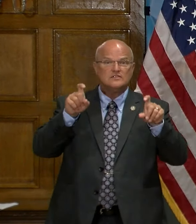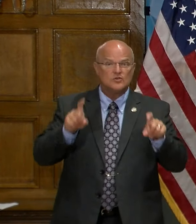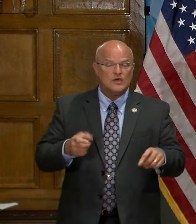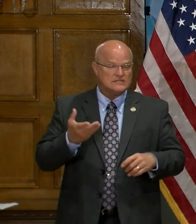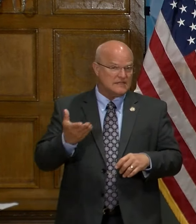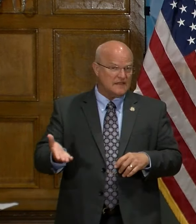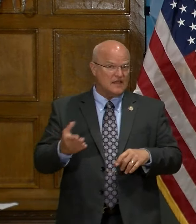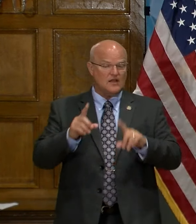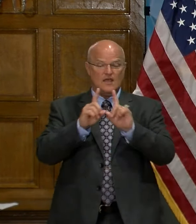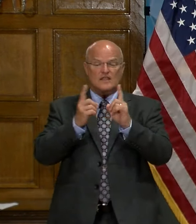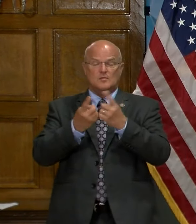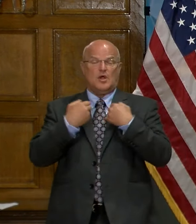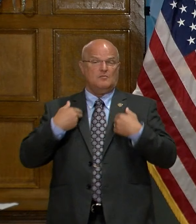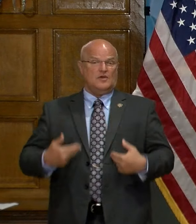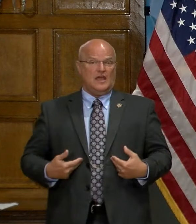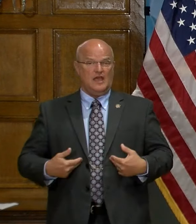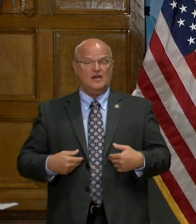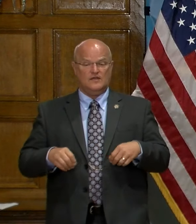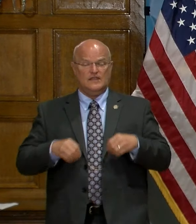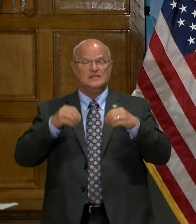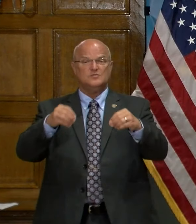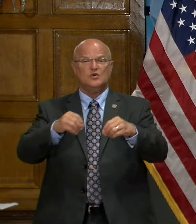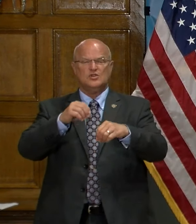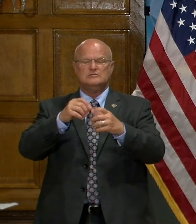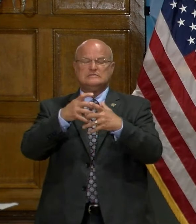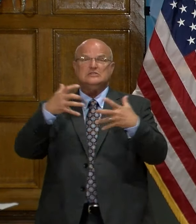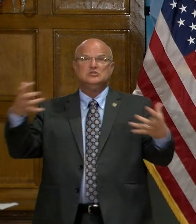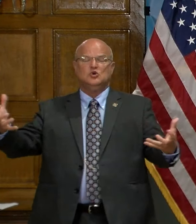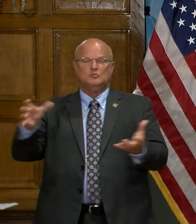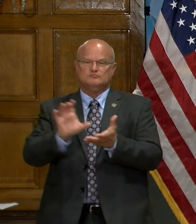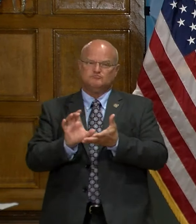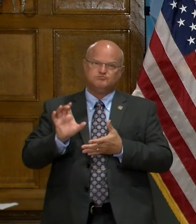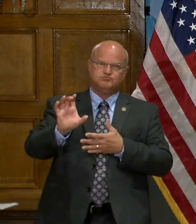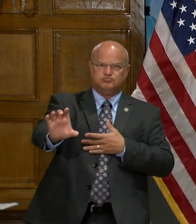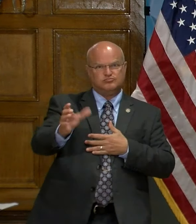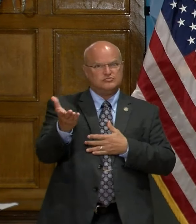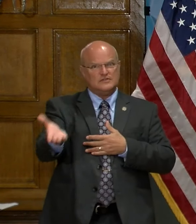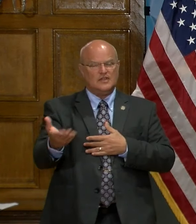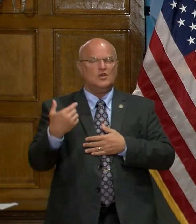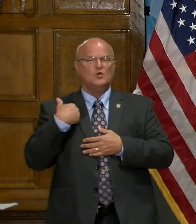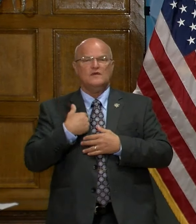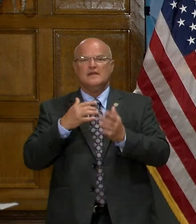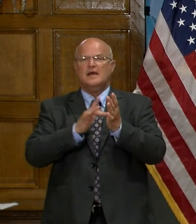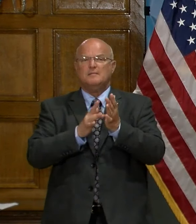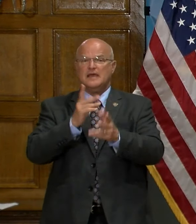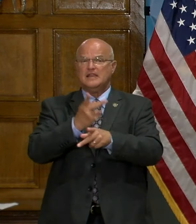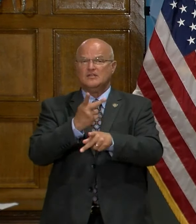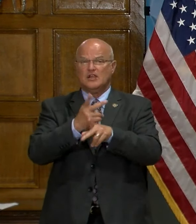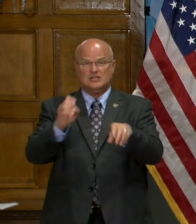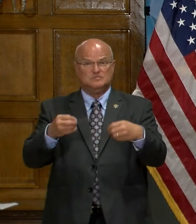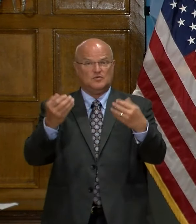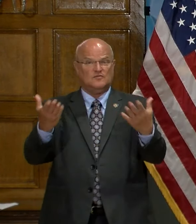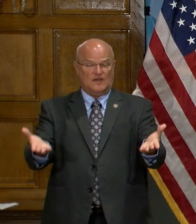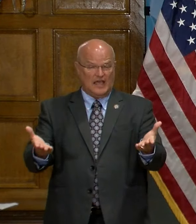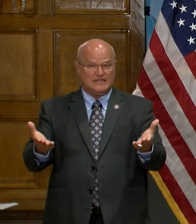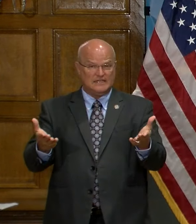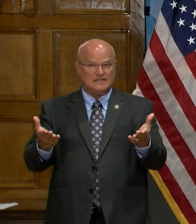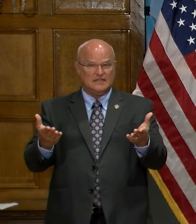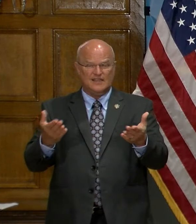on there. The Department of Health has put in enormous resources there. We have medical care that's provided